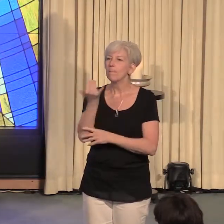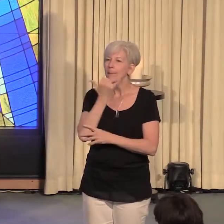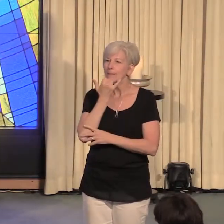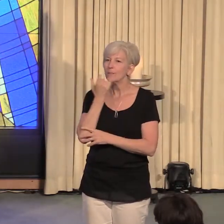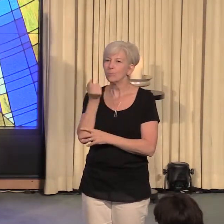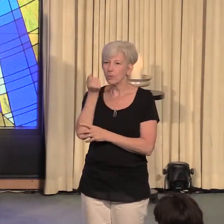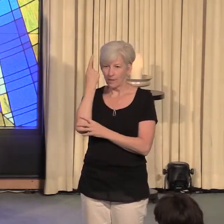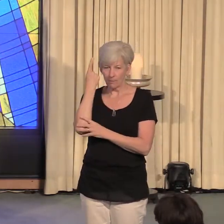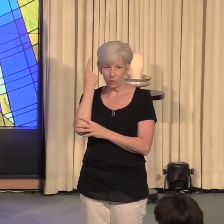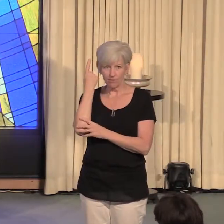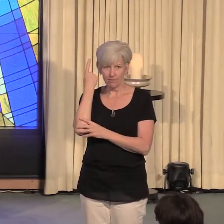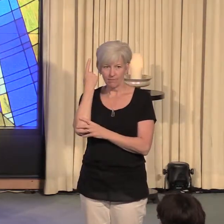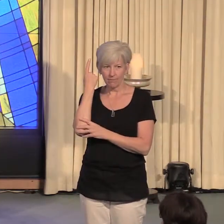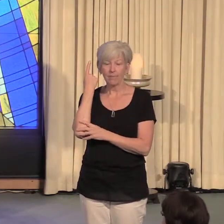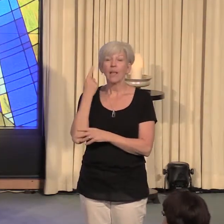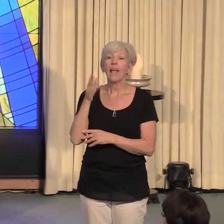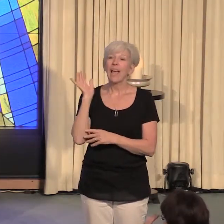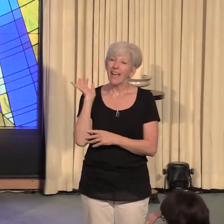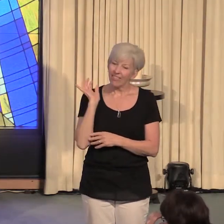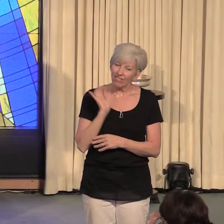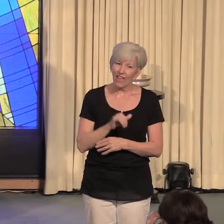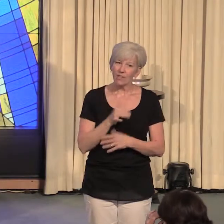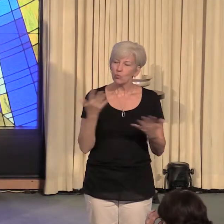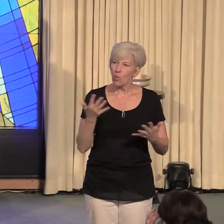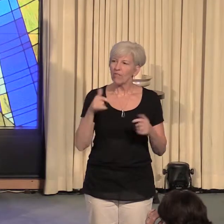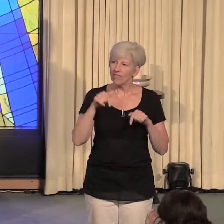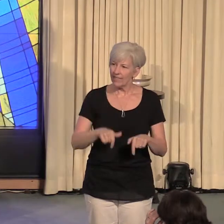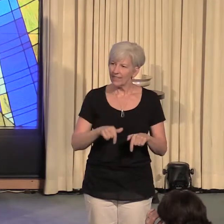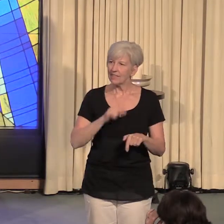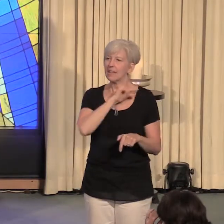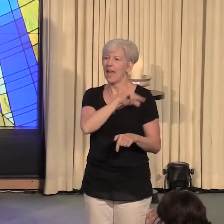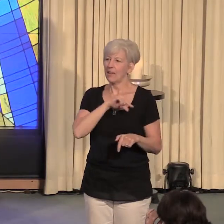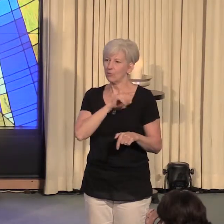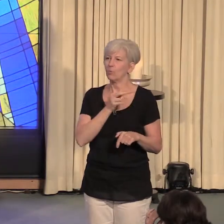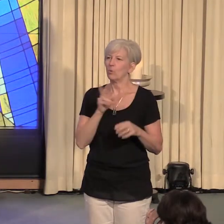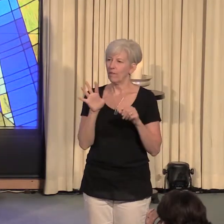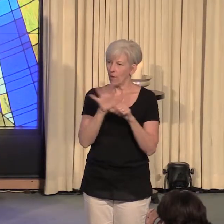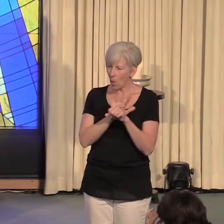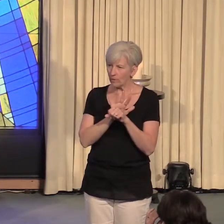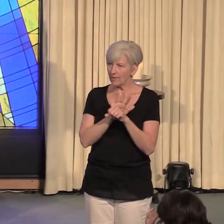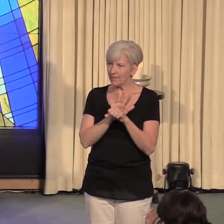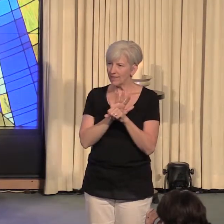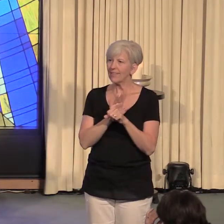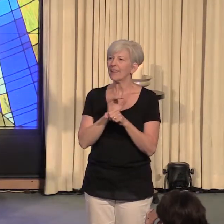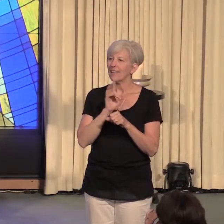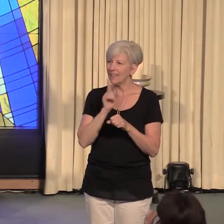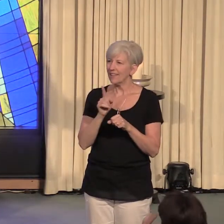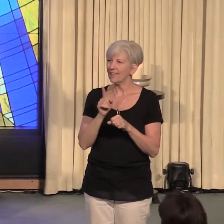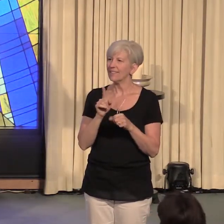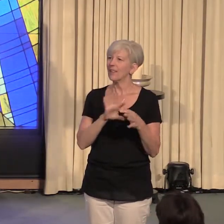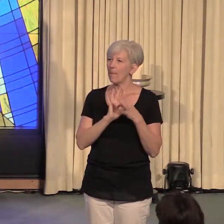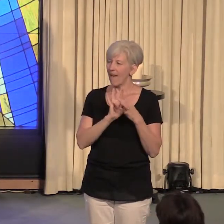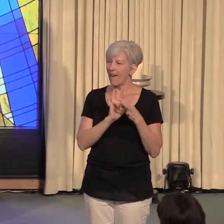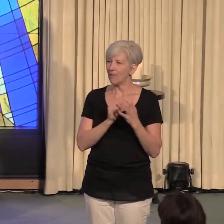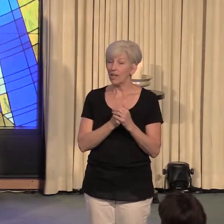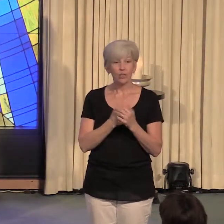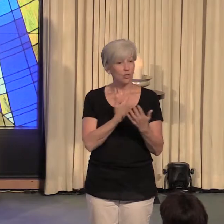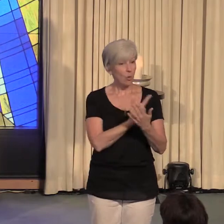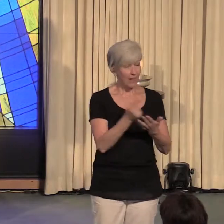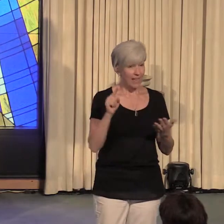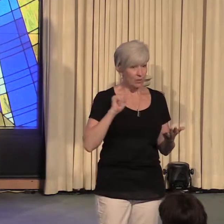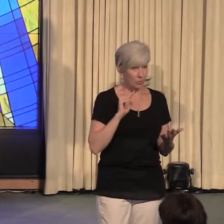that is what this particular attribute of wholeness is all about. So last week's attribute